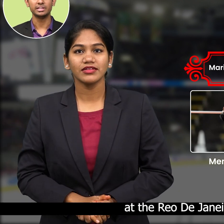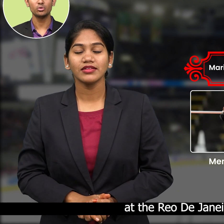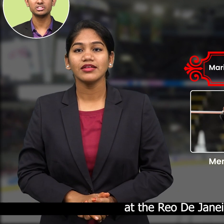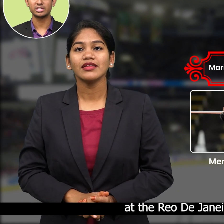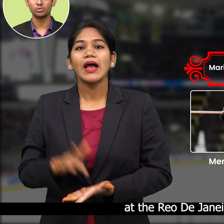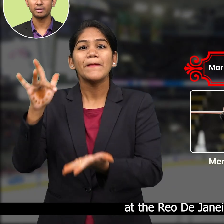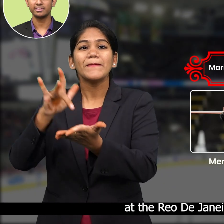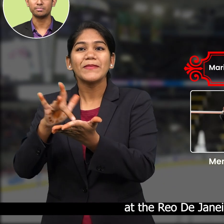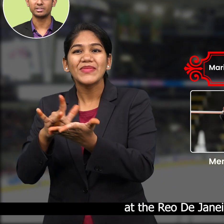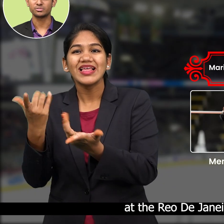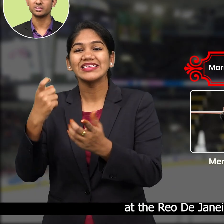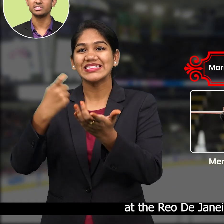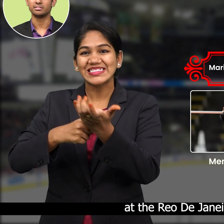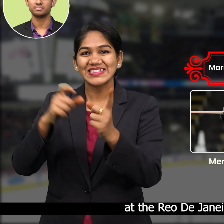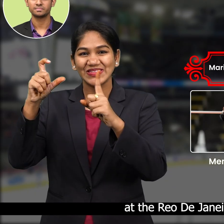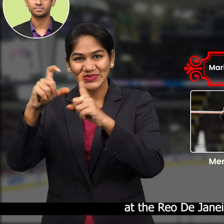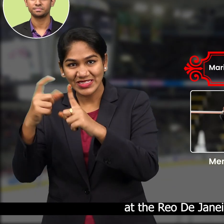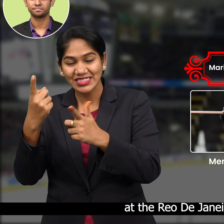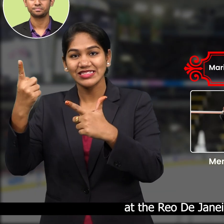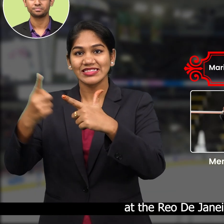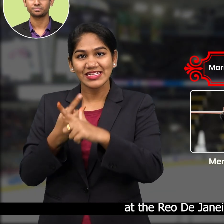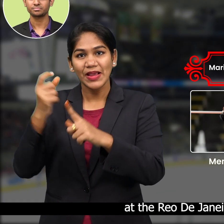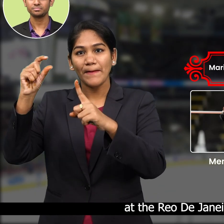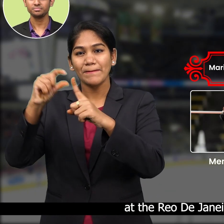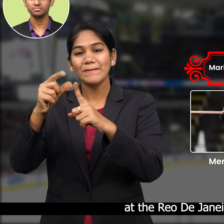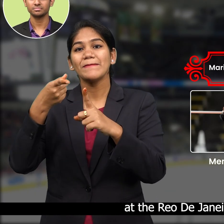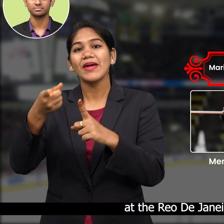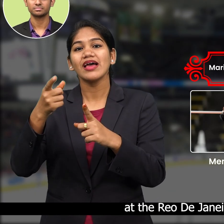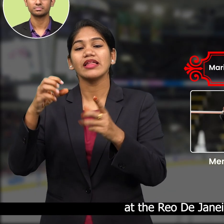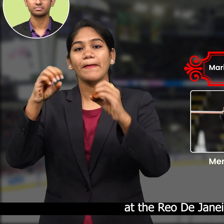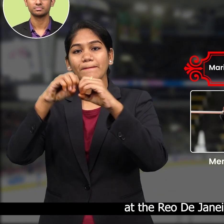at the Rio de Janeiro Paralympics, Brazil.